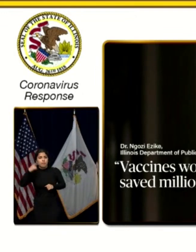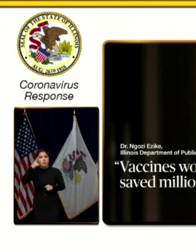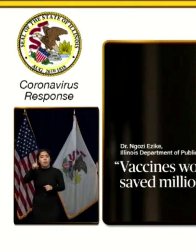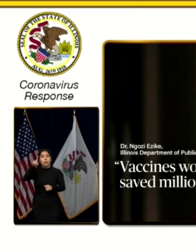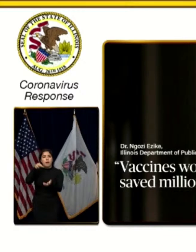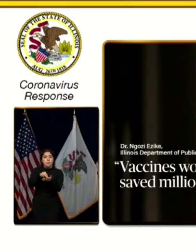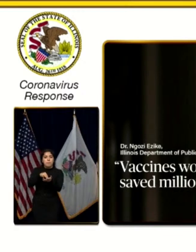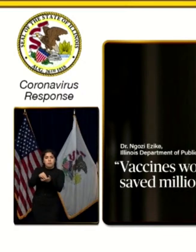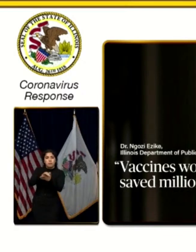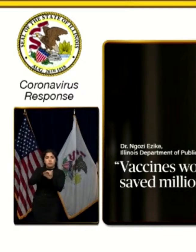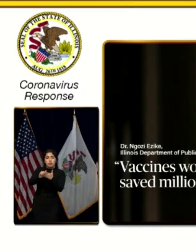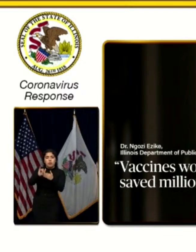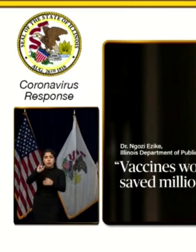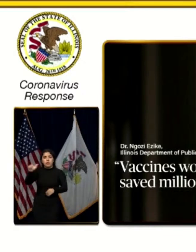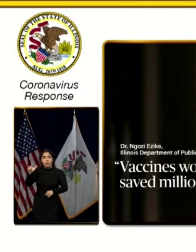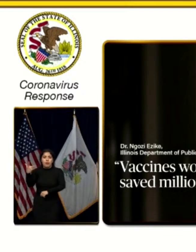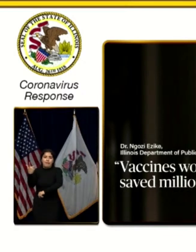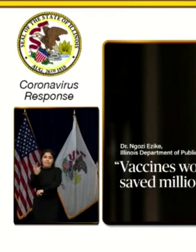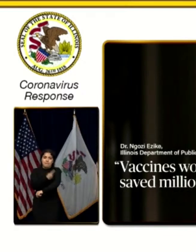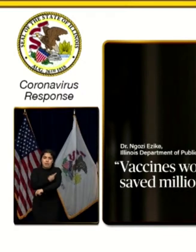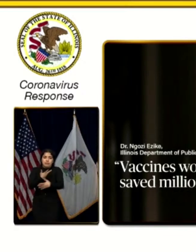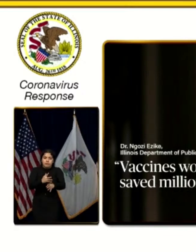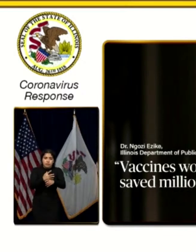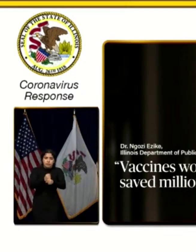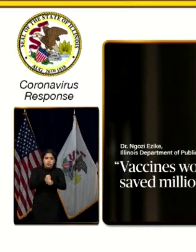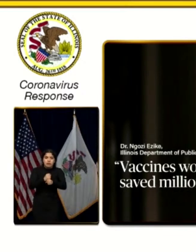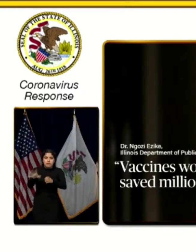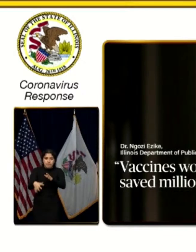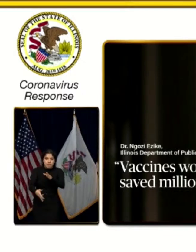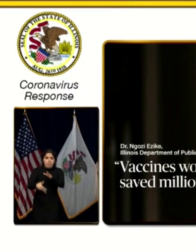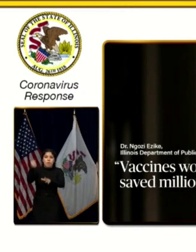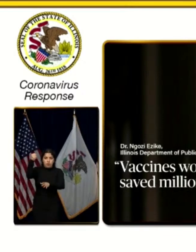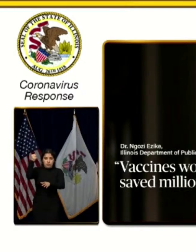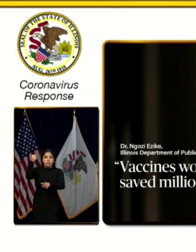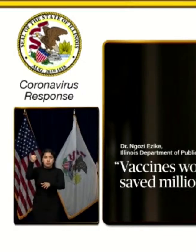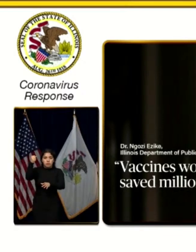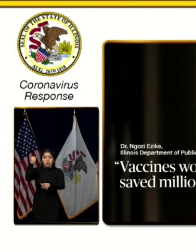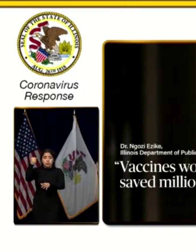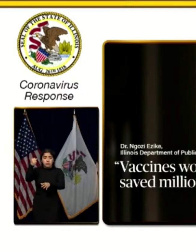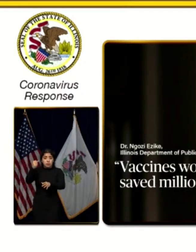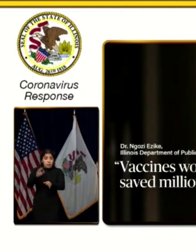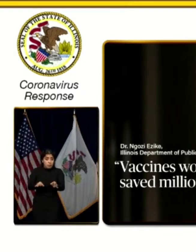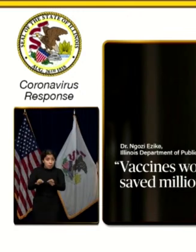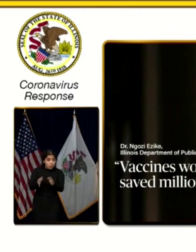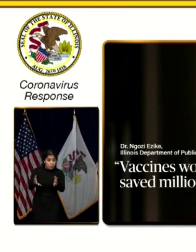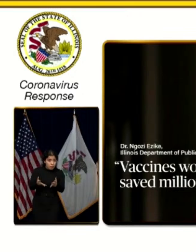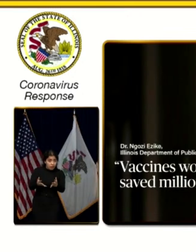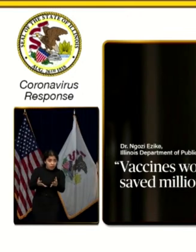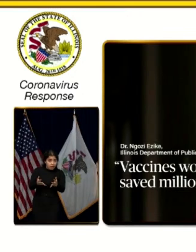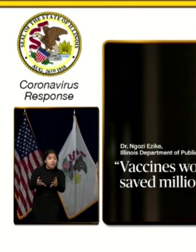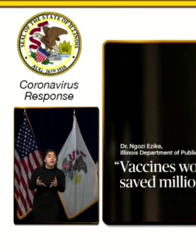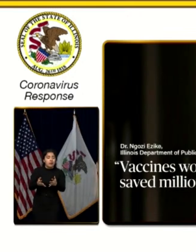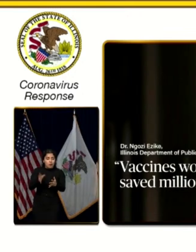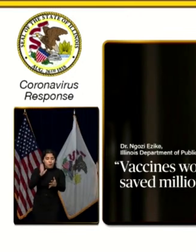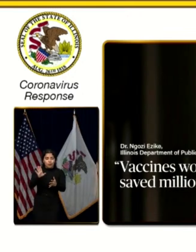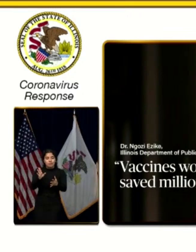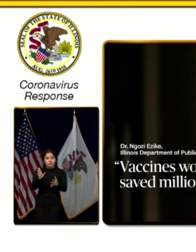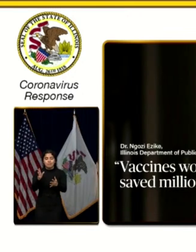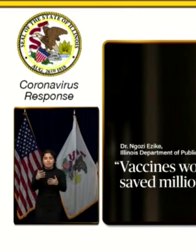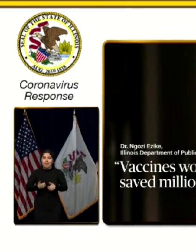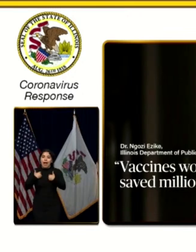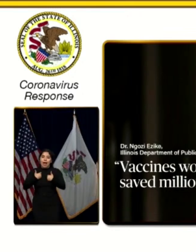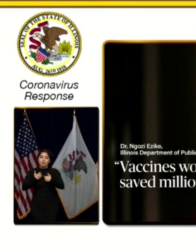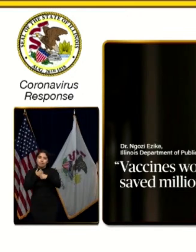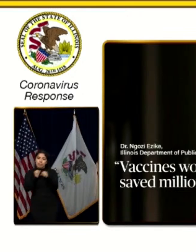lottery, and most importantly, that they'll receive the life-saving benefits of the vaccine. We'll get through